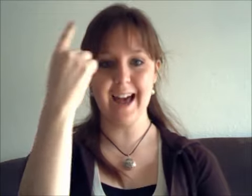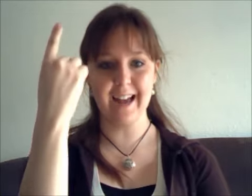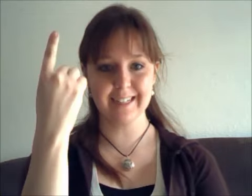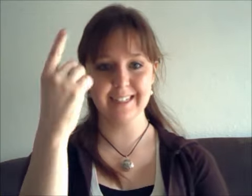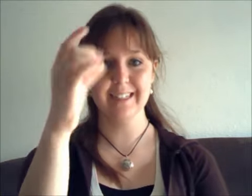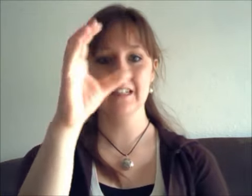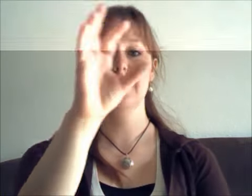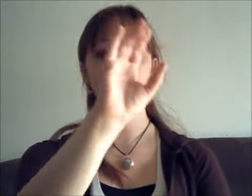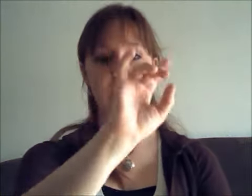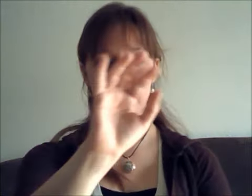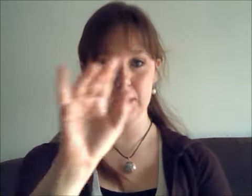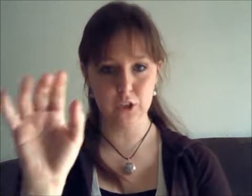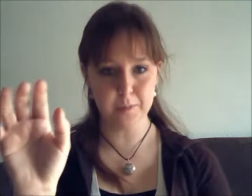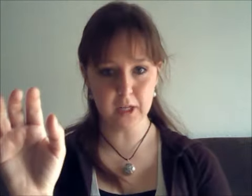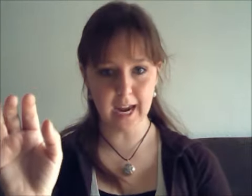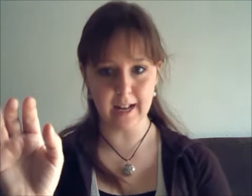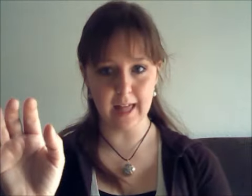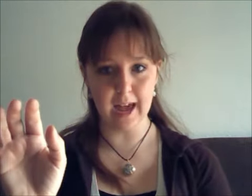black, you're going to finger spell Cadillac,